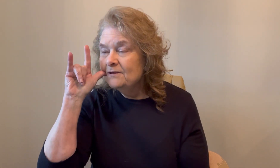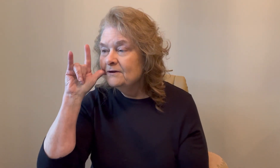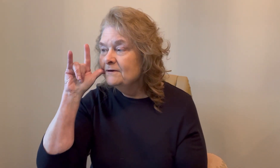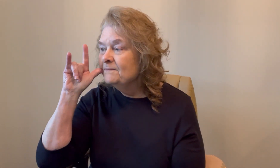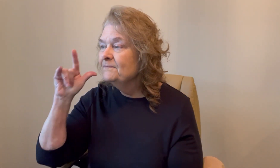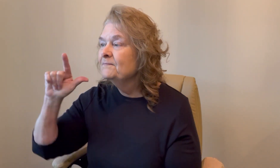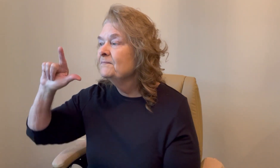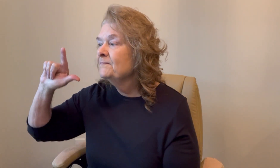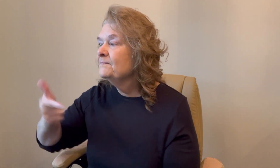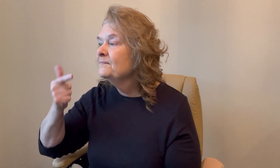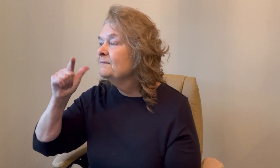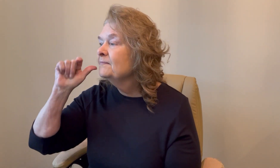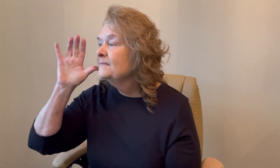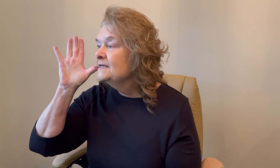stepmother,